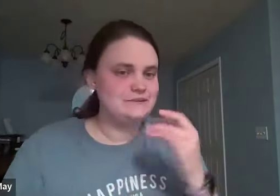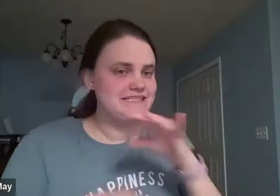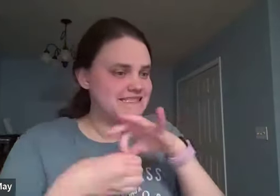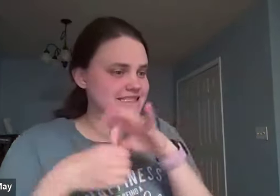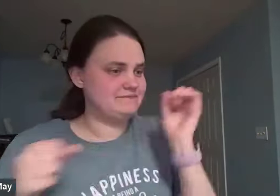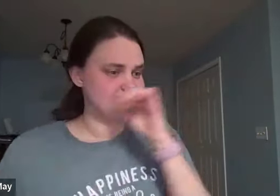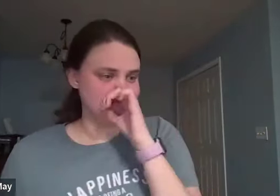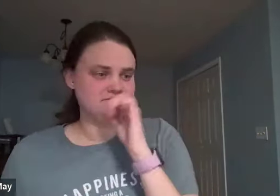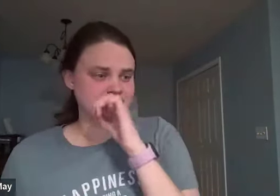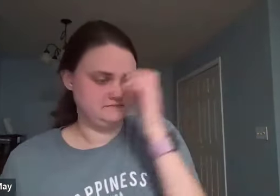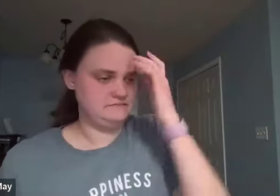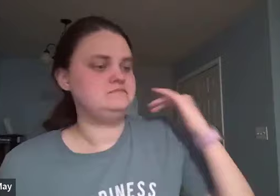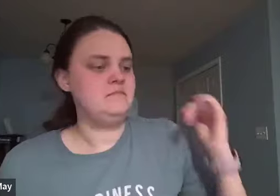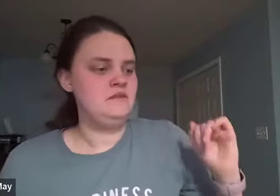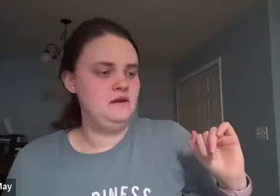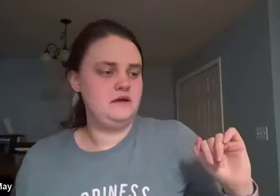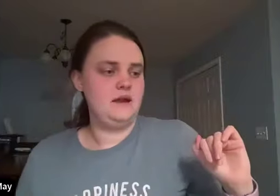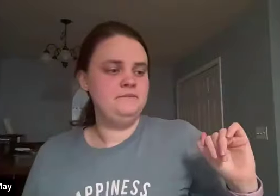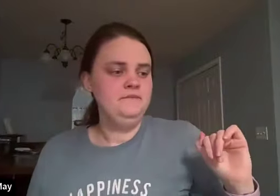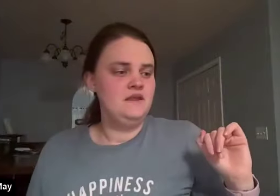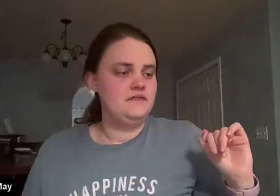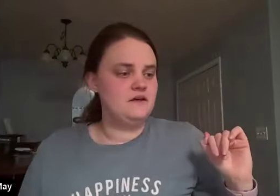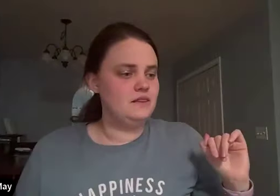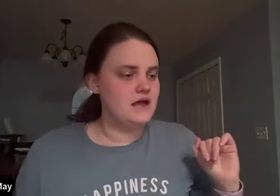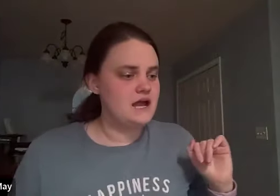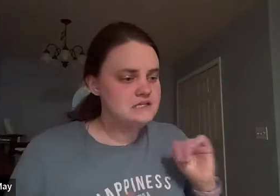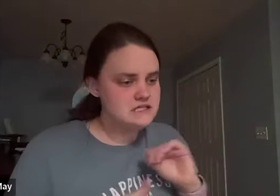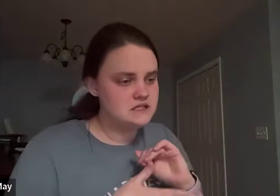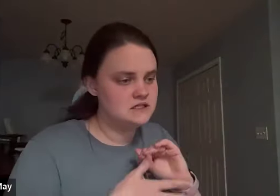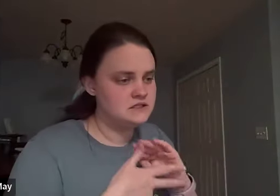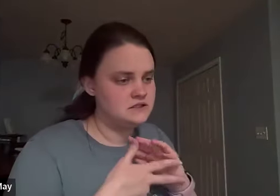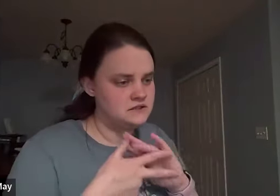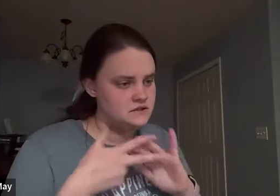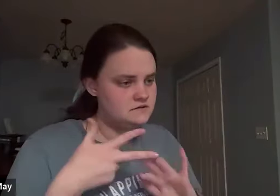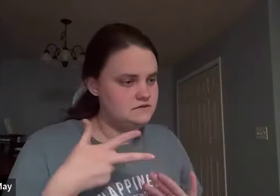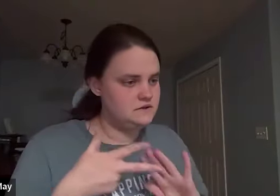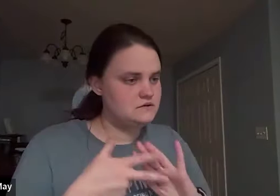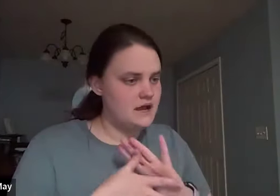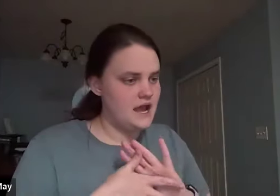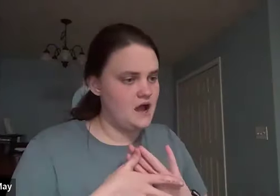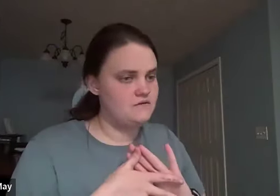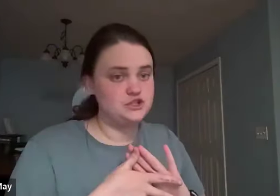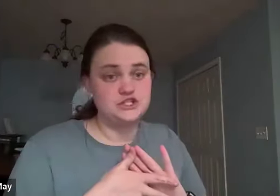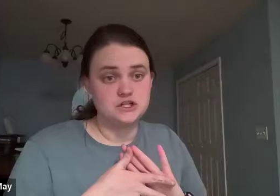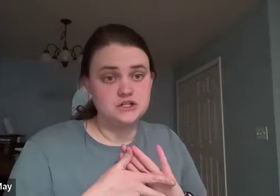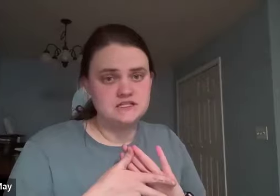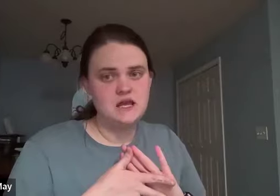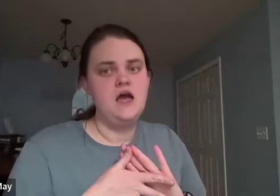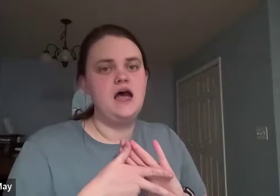Sweet tea. Okay. The last few I have are desserts. And